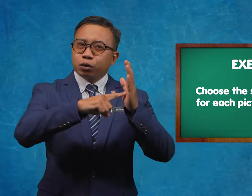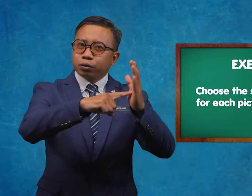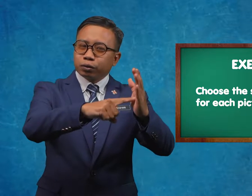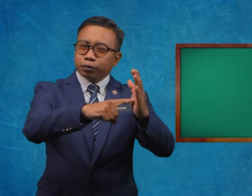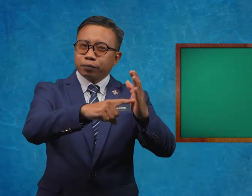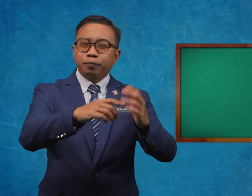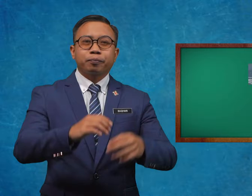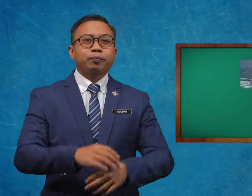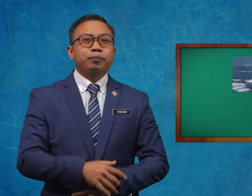shown.